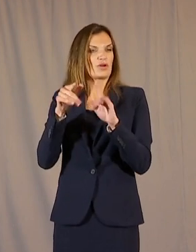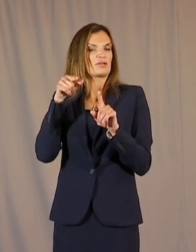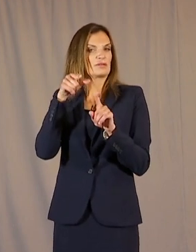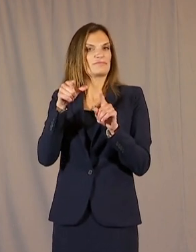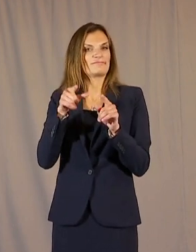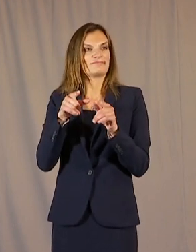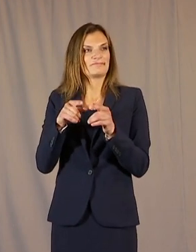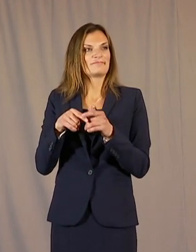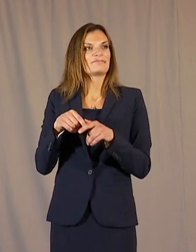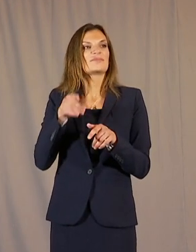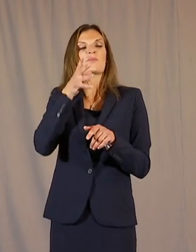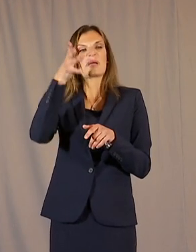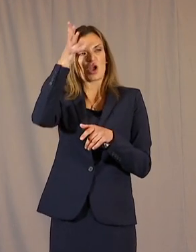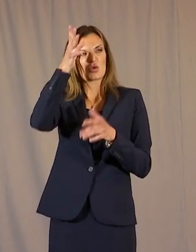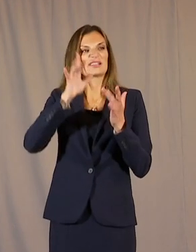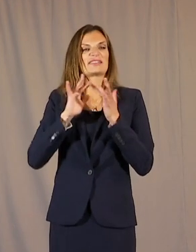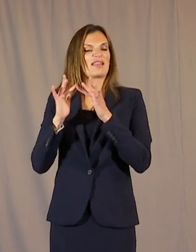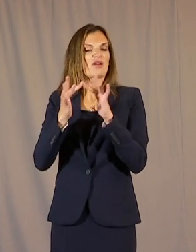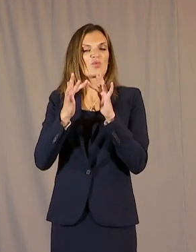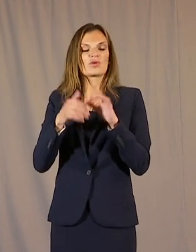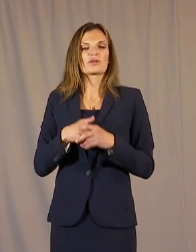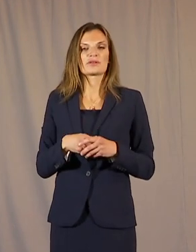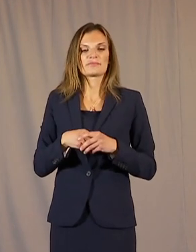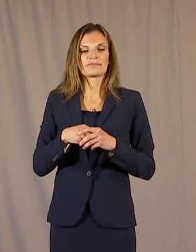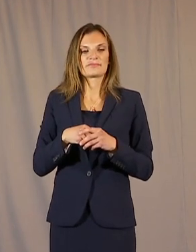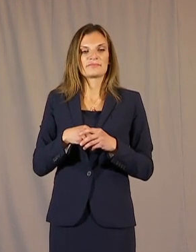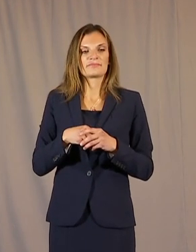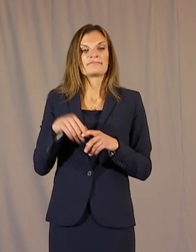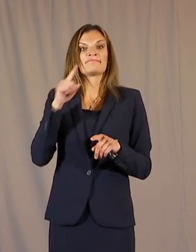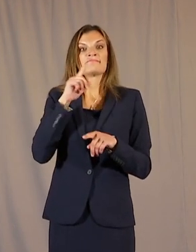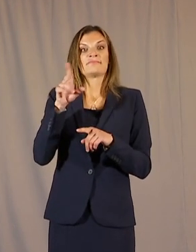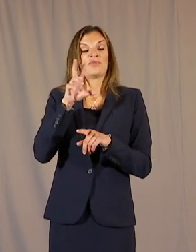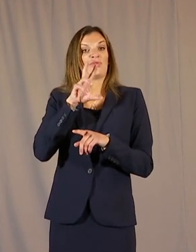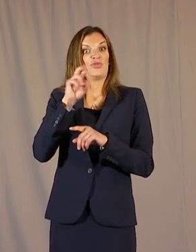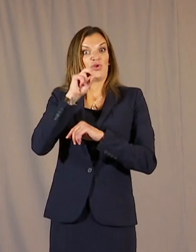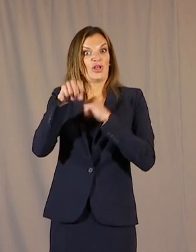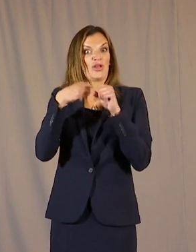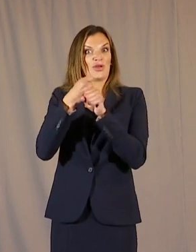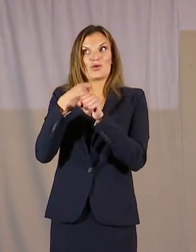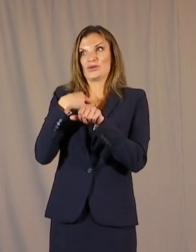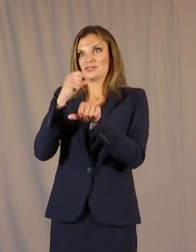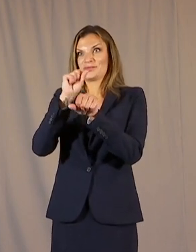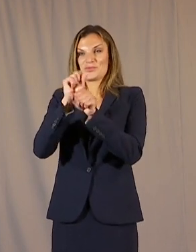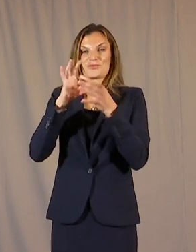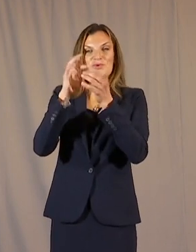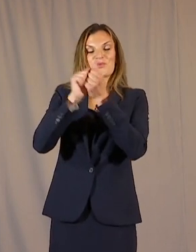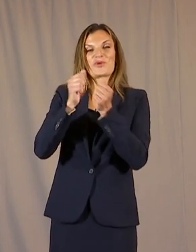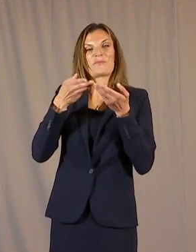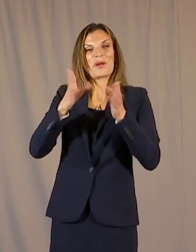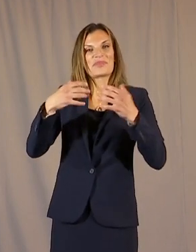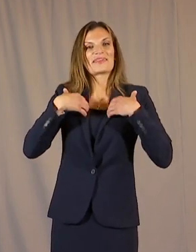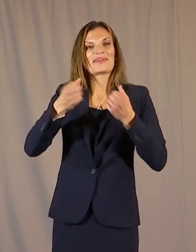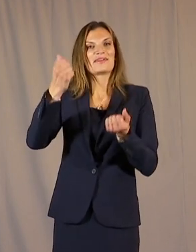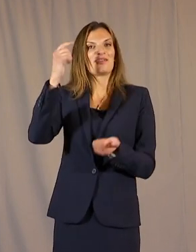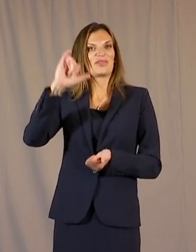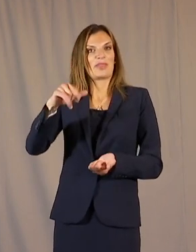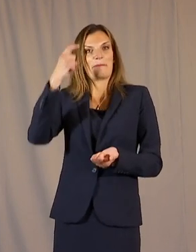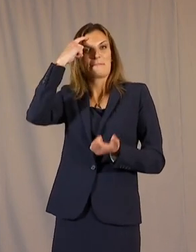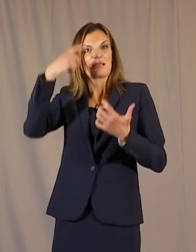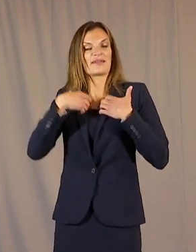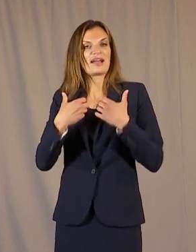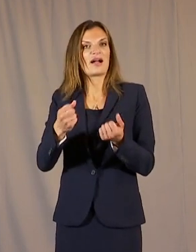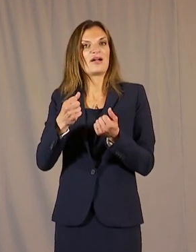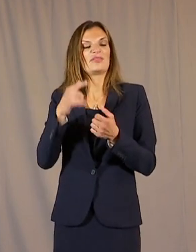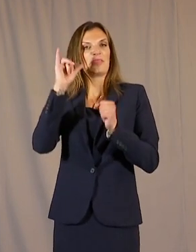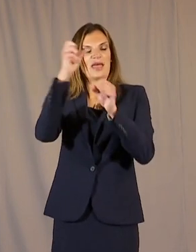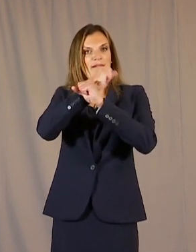community-based organization, enabled me to bring some 30 years both in public health and mental health, to bring that lens, and the lens